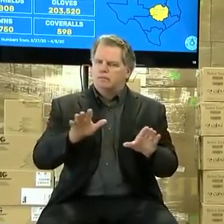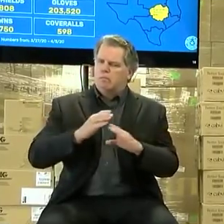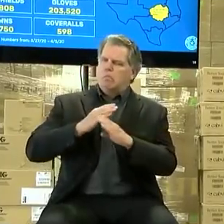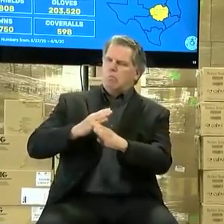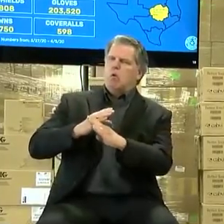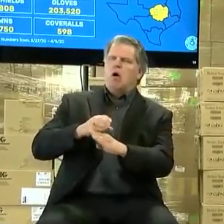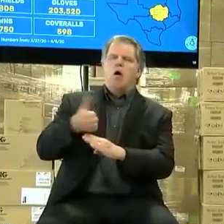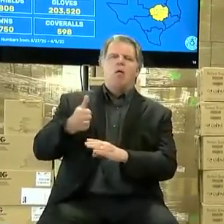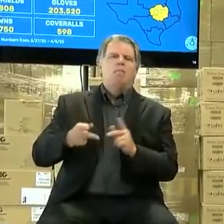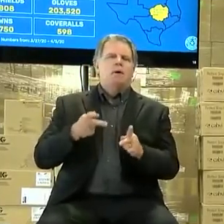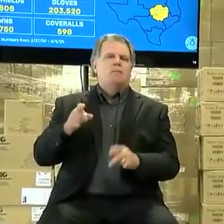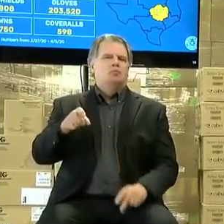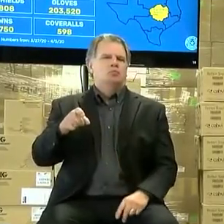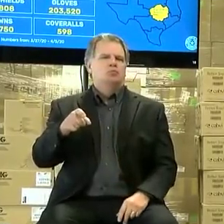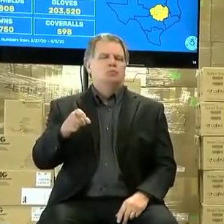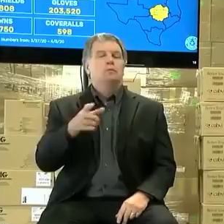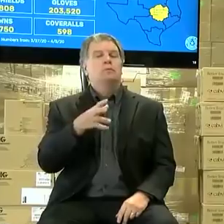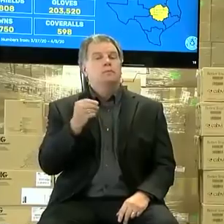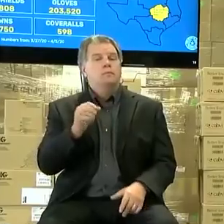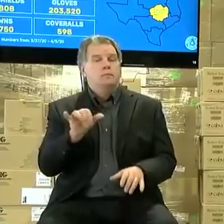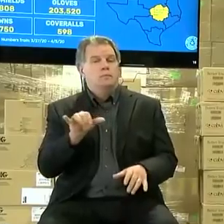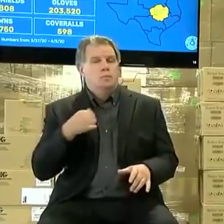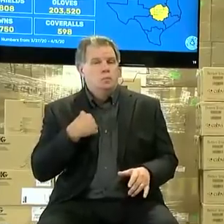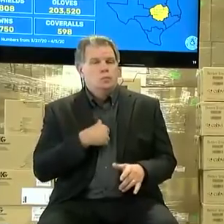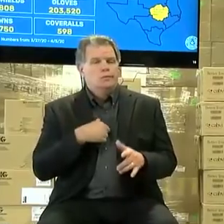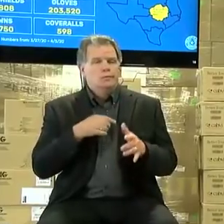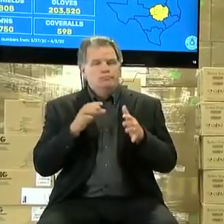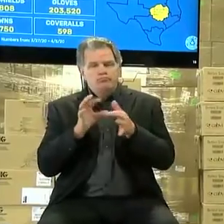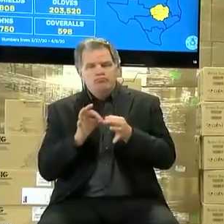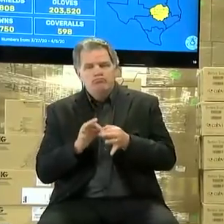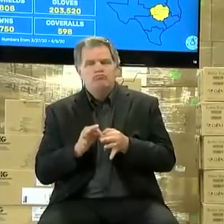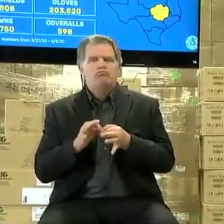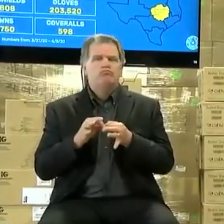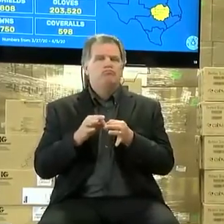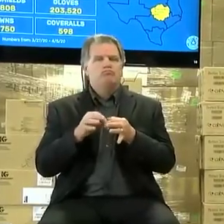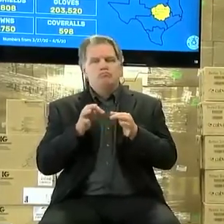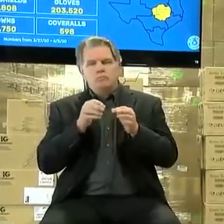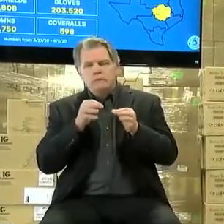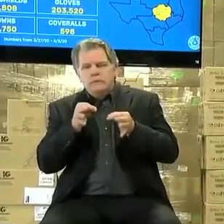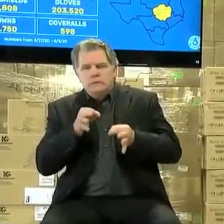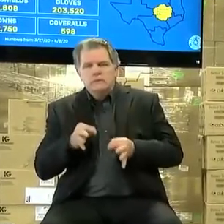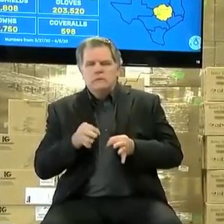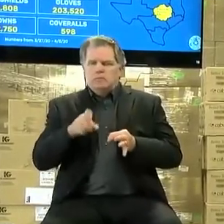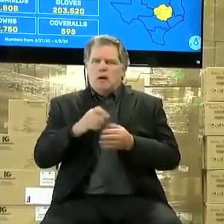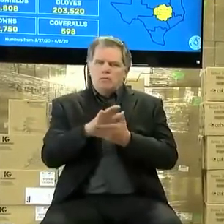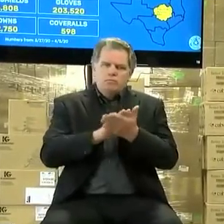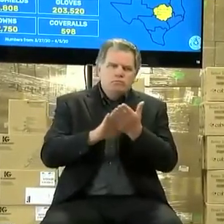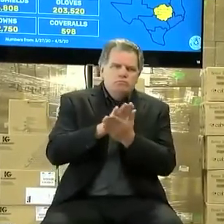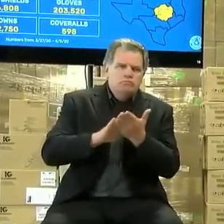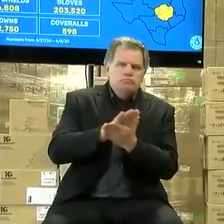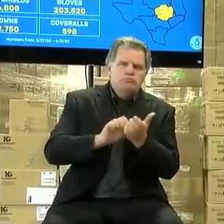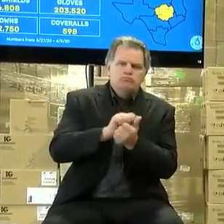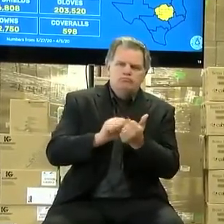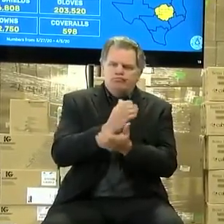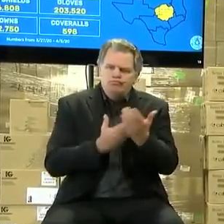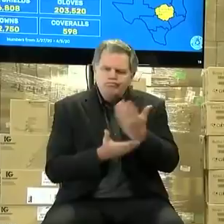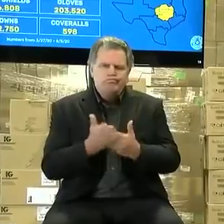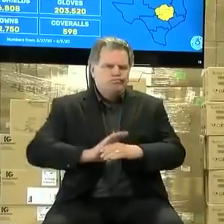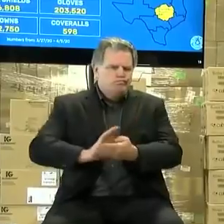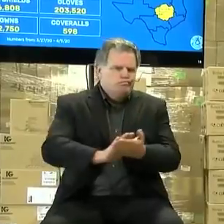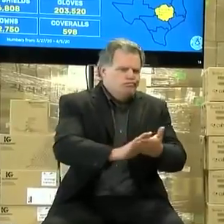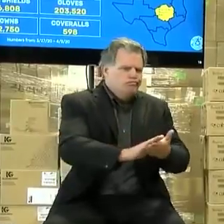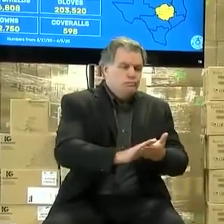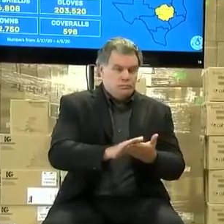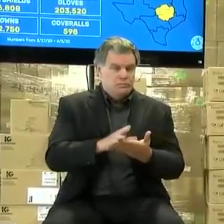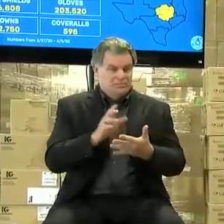people. And the messages that we've had about personal hygiene and sanitation and cleanliness of the environment. That's all